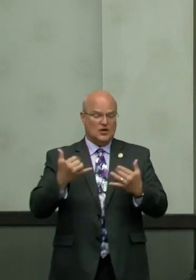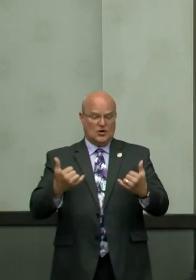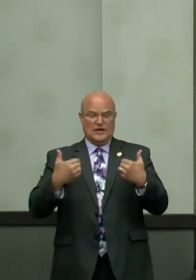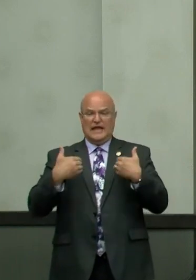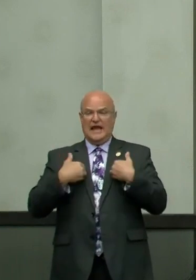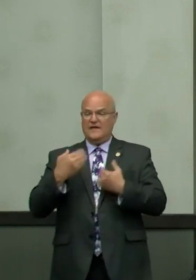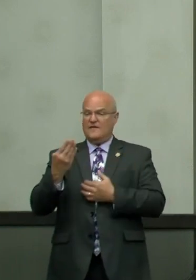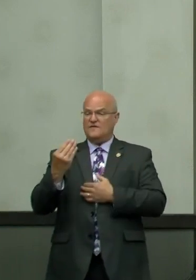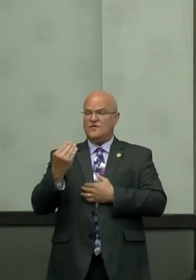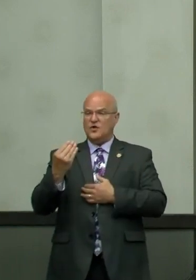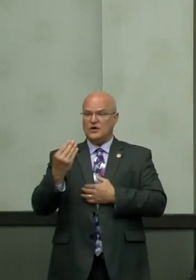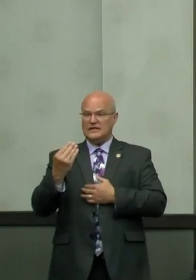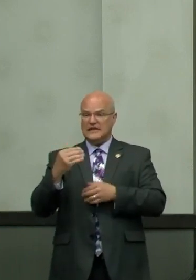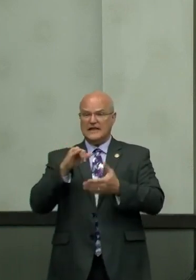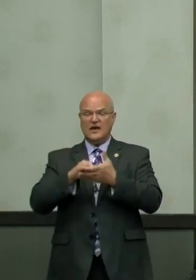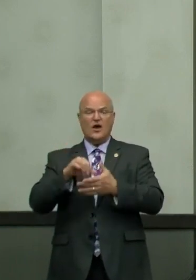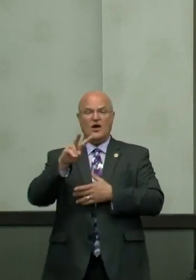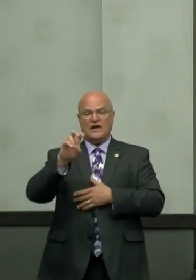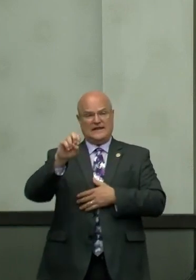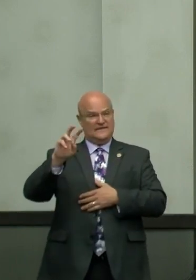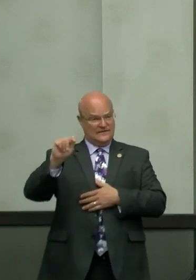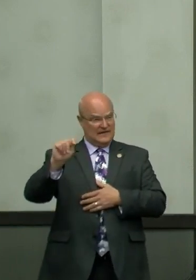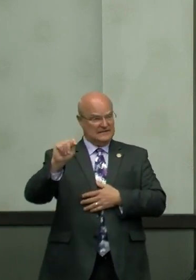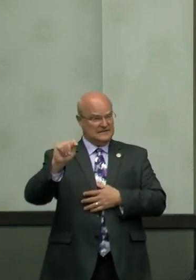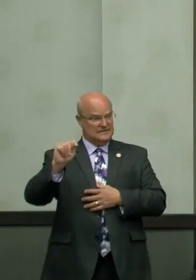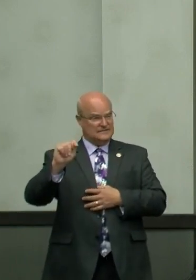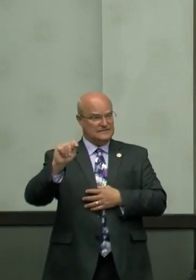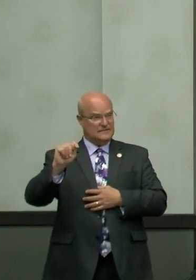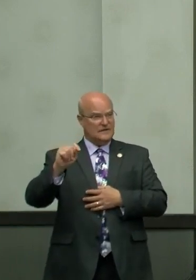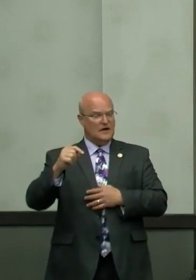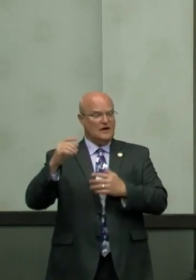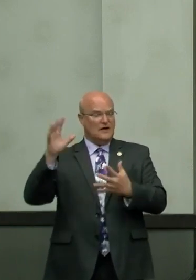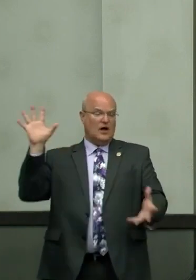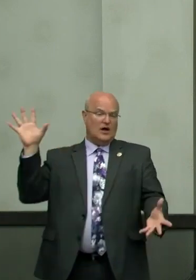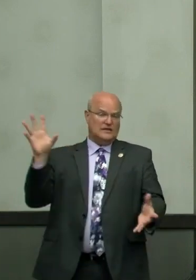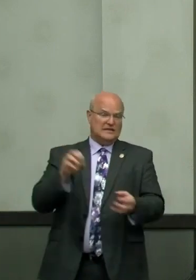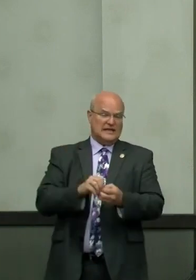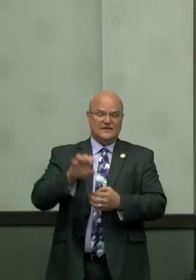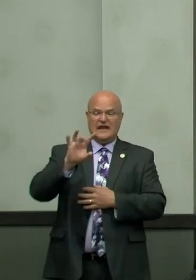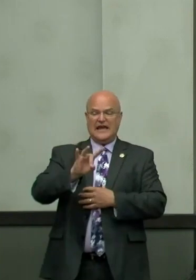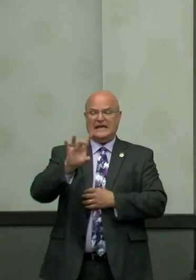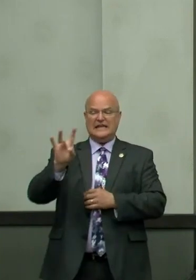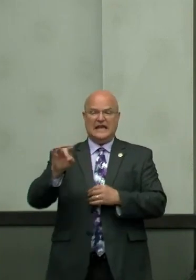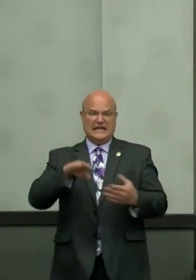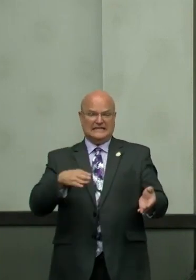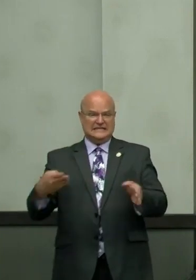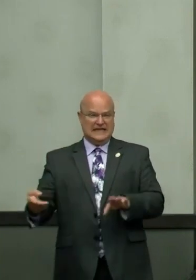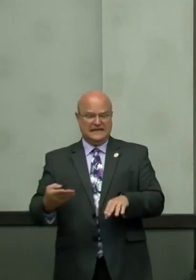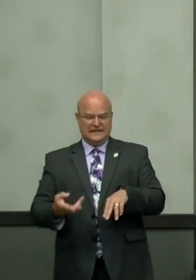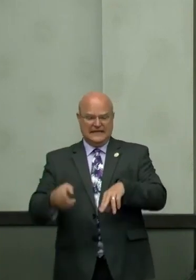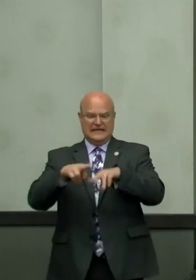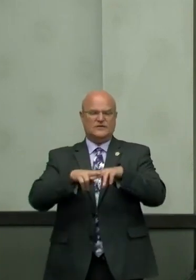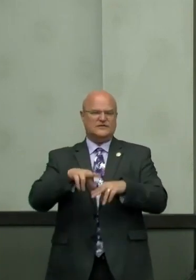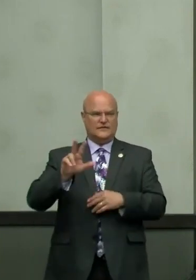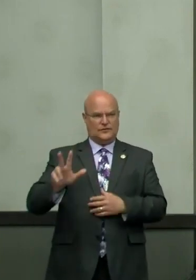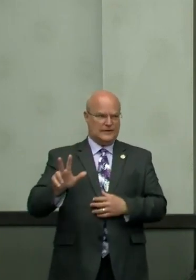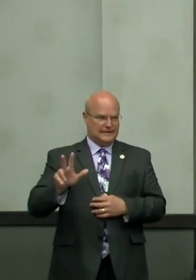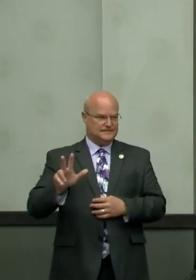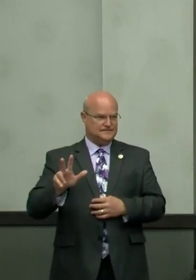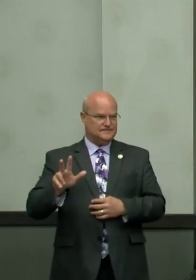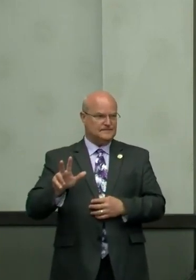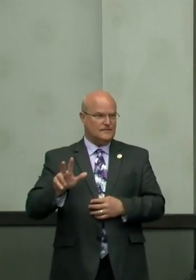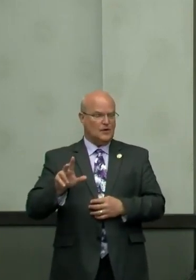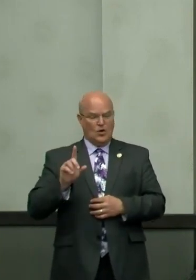currently have 14 that are on a ventilator. We have had a total of 88 deaths. That's an increase of 3 from